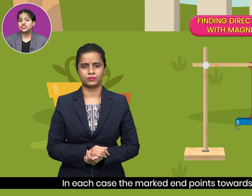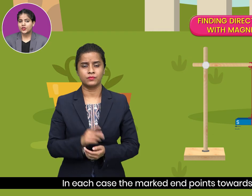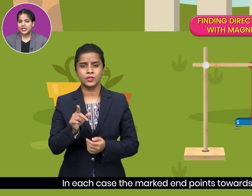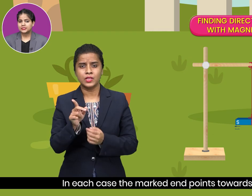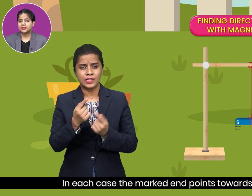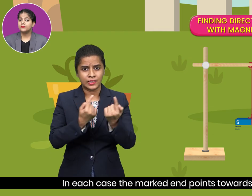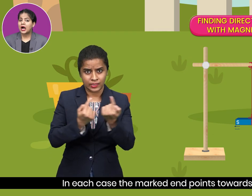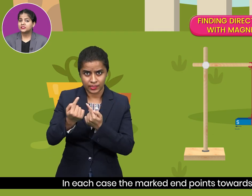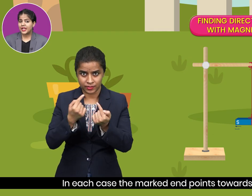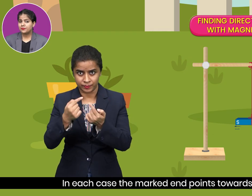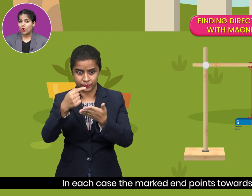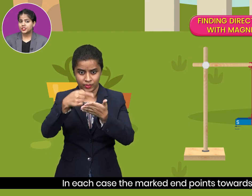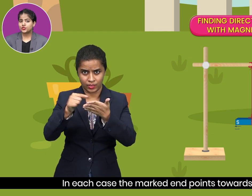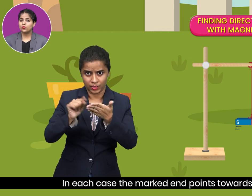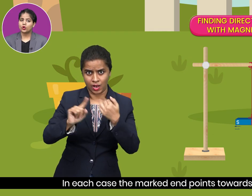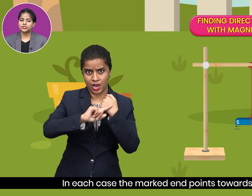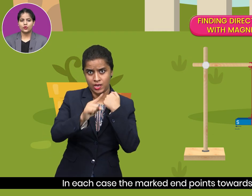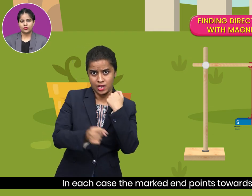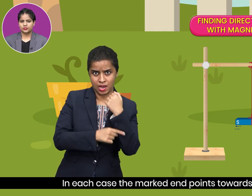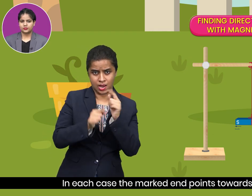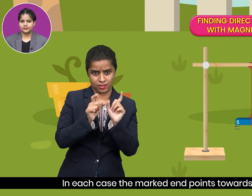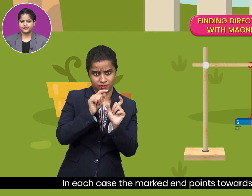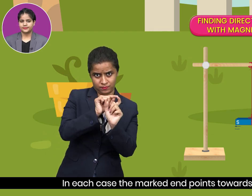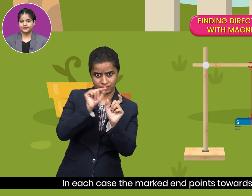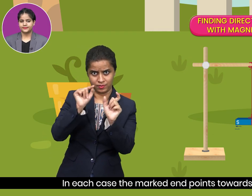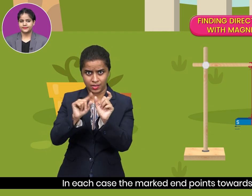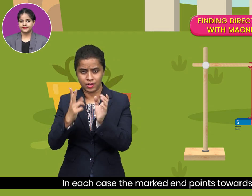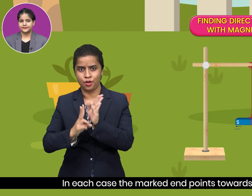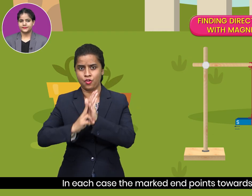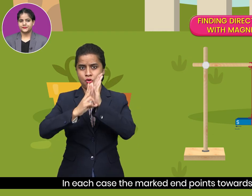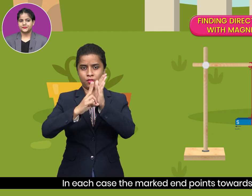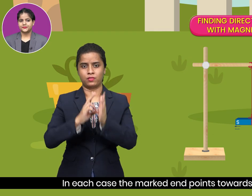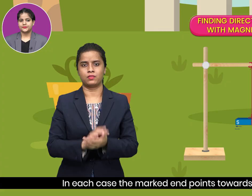In each case, the marked end points towards north.